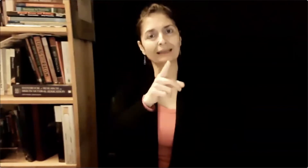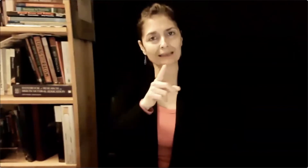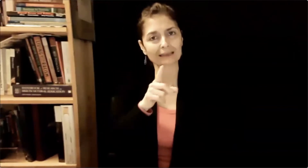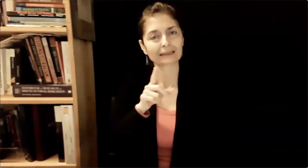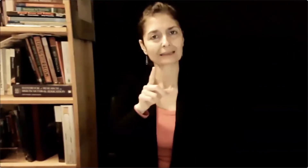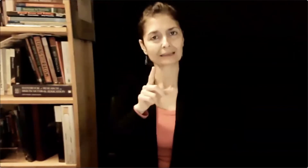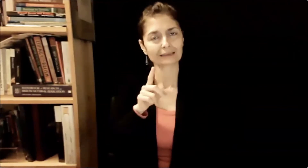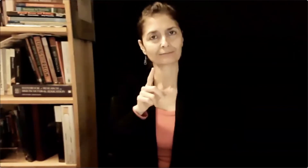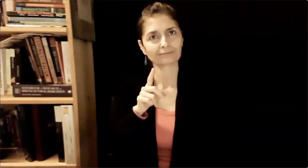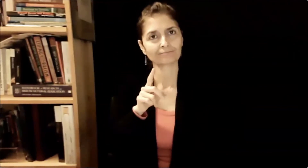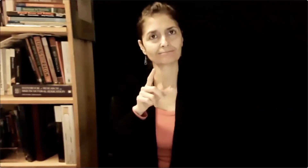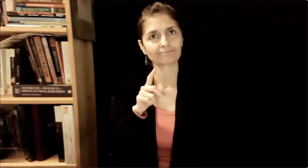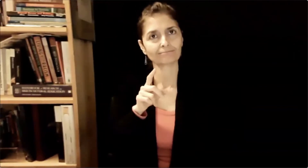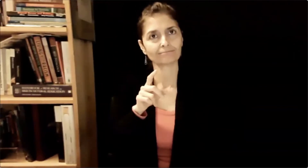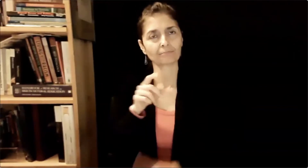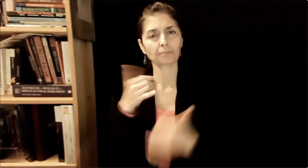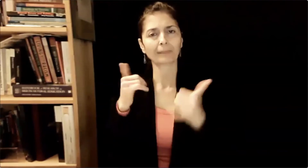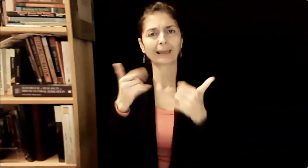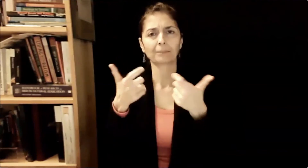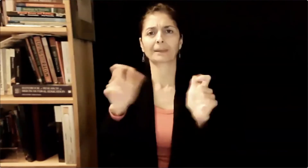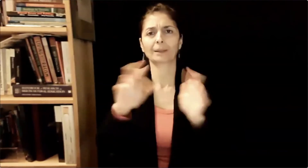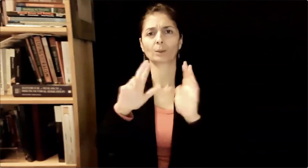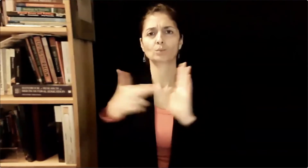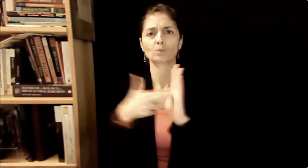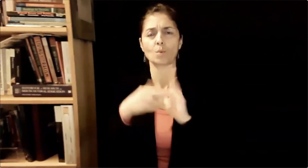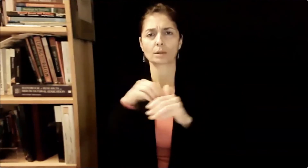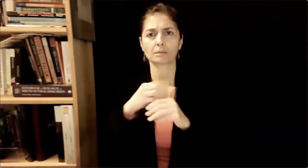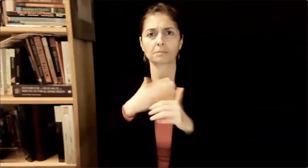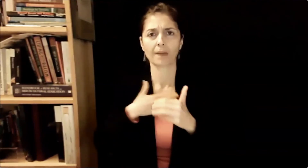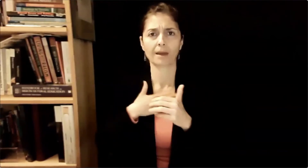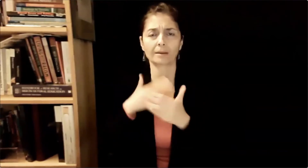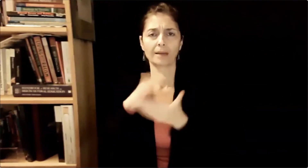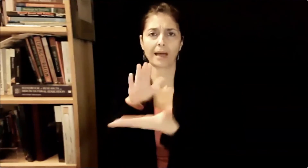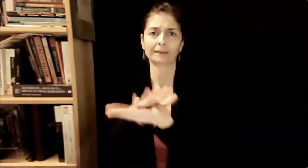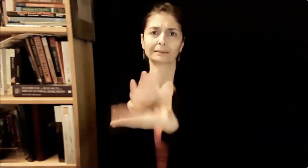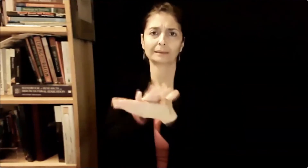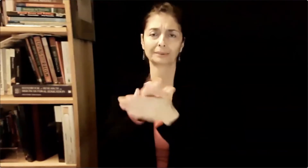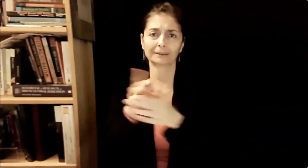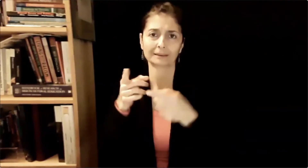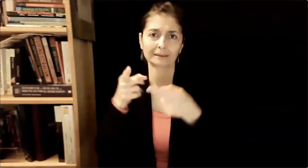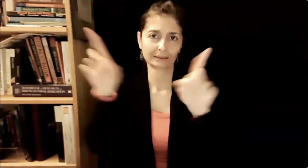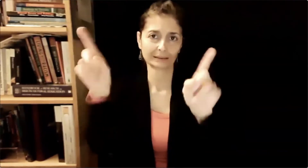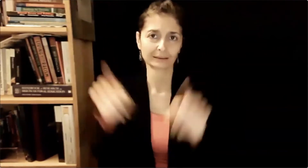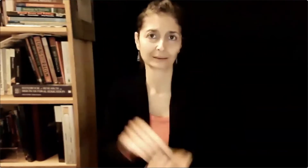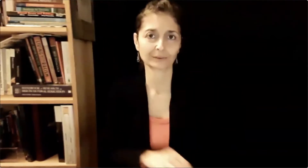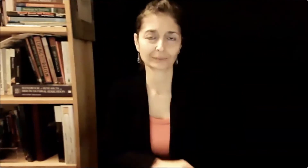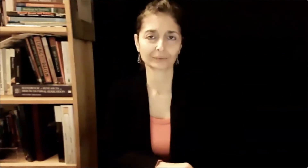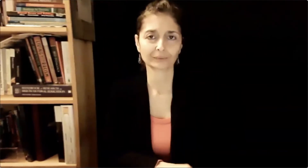I realized that my parents really played a large role in my academic